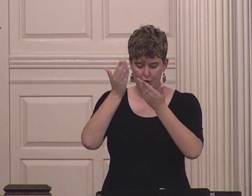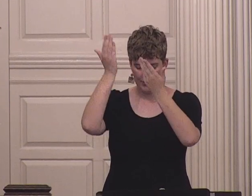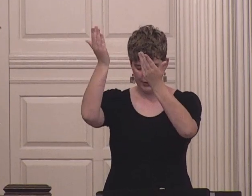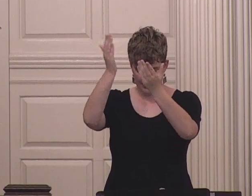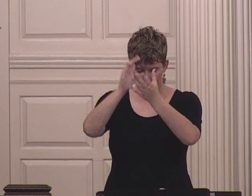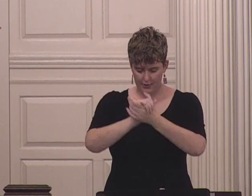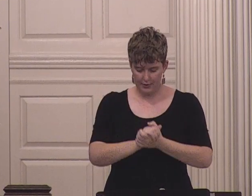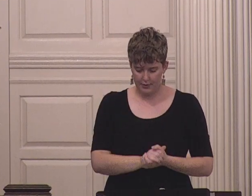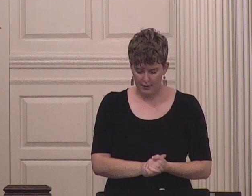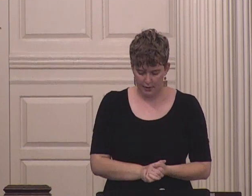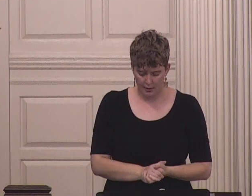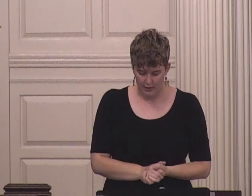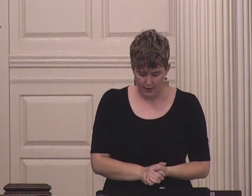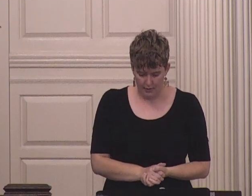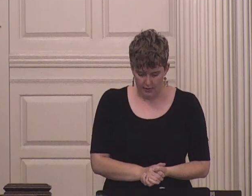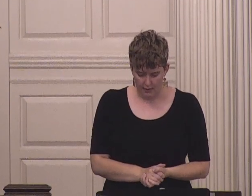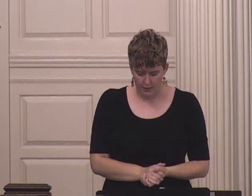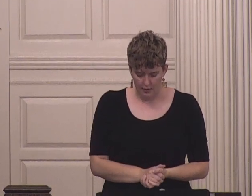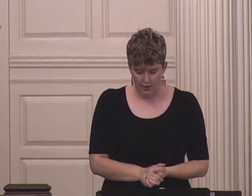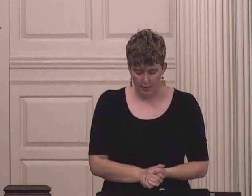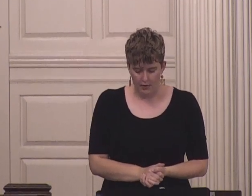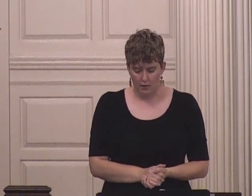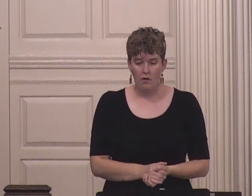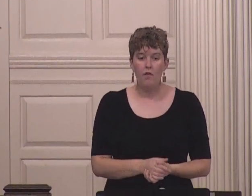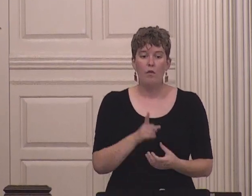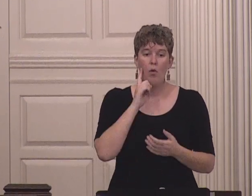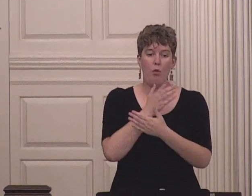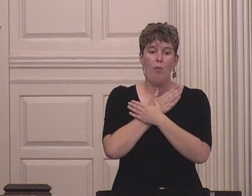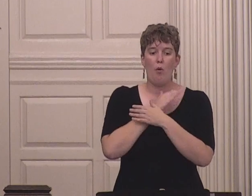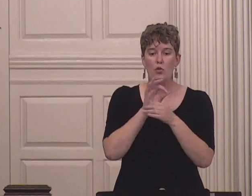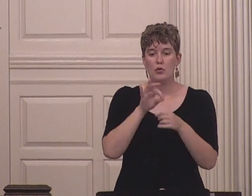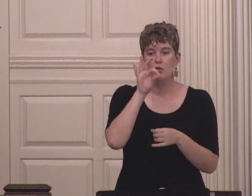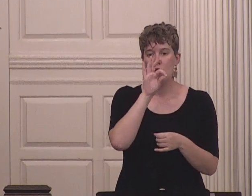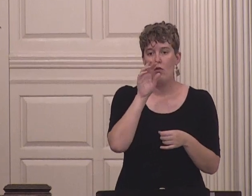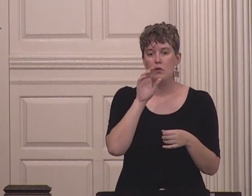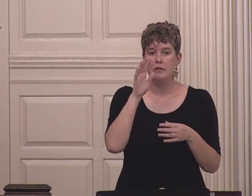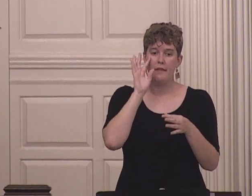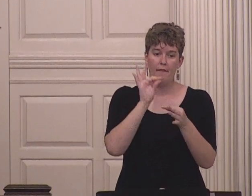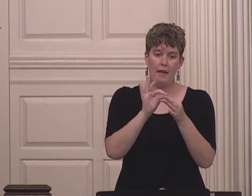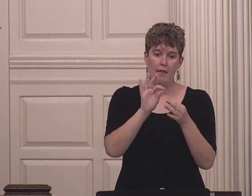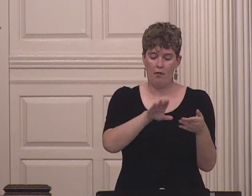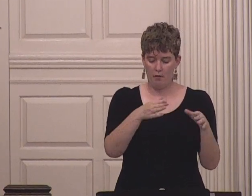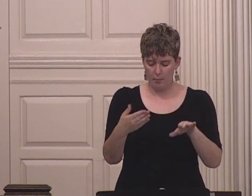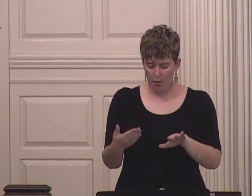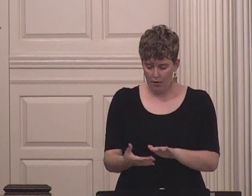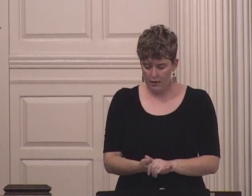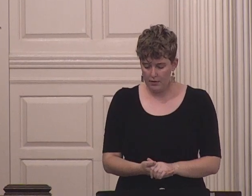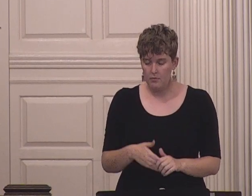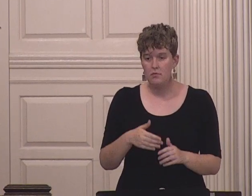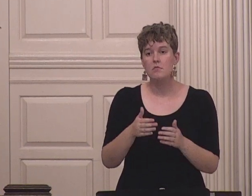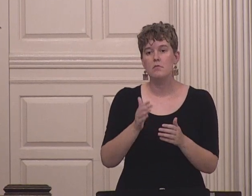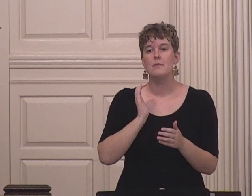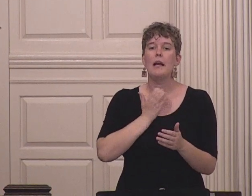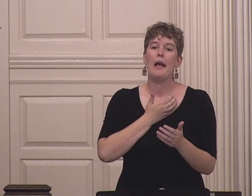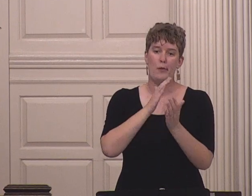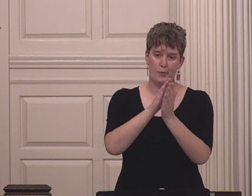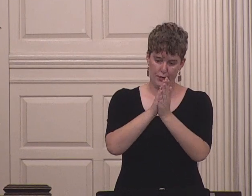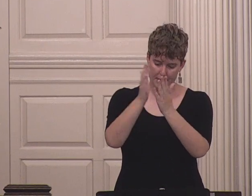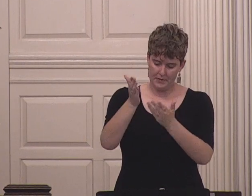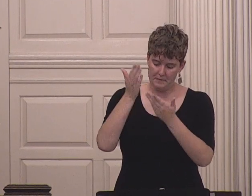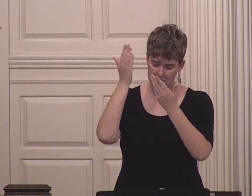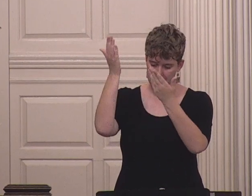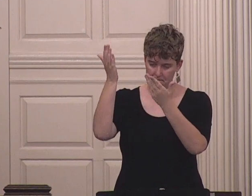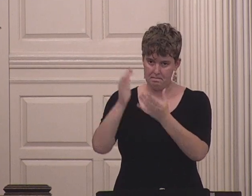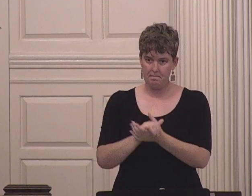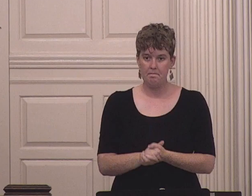prayer. For the repose of the souls of the faithful departed, we pray to the Lord. Lord, hear our